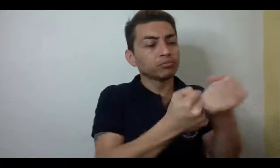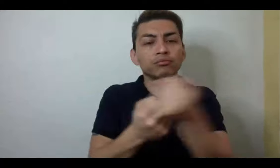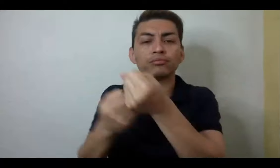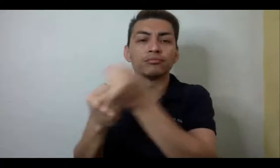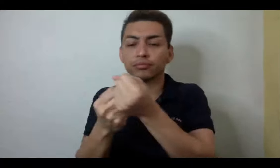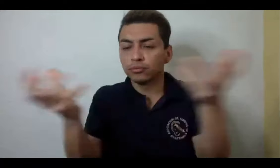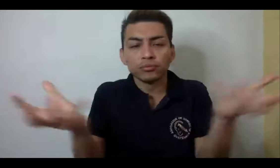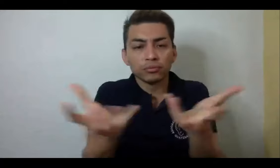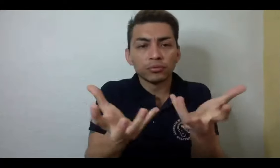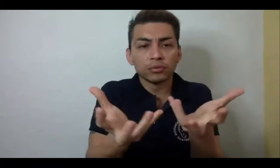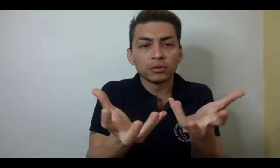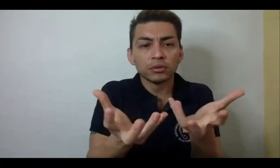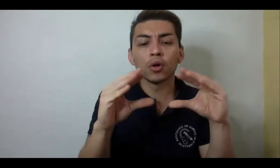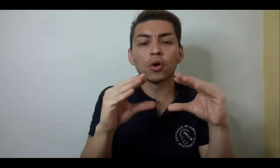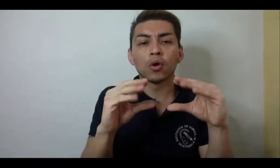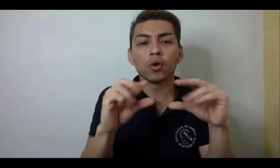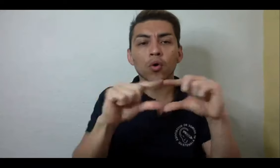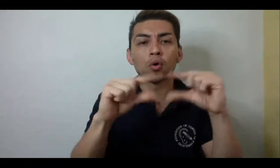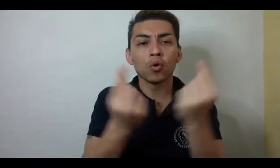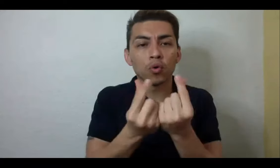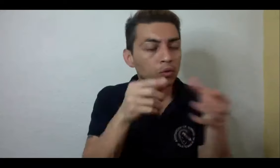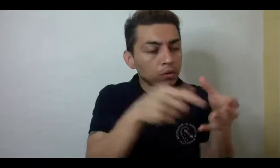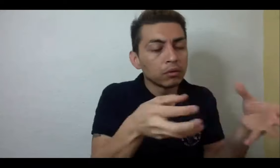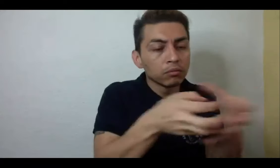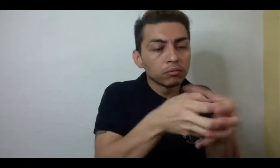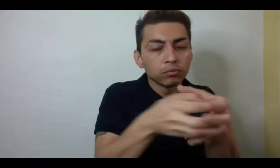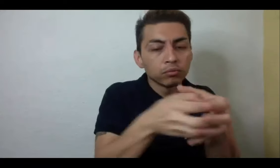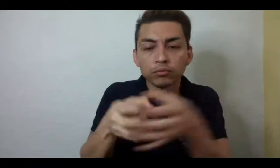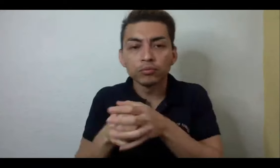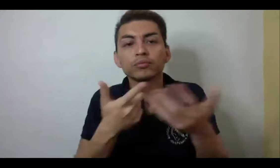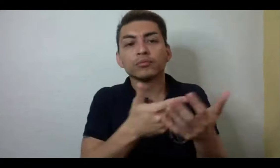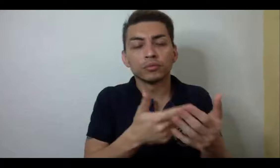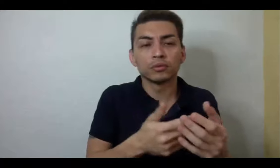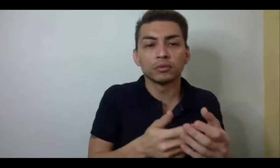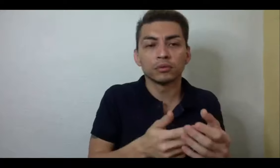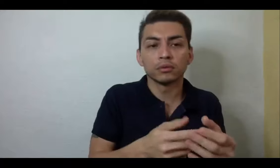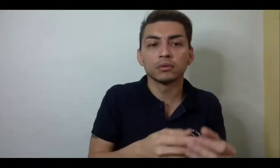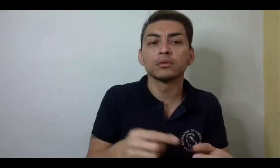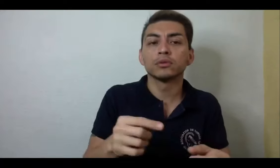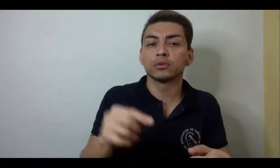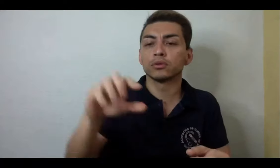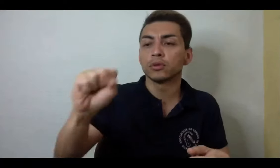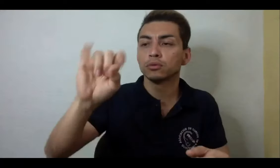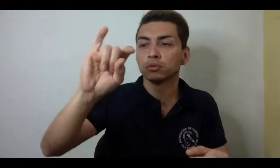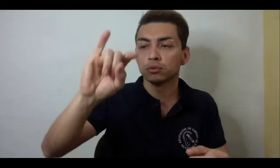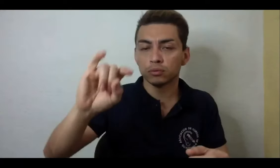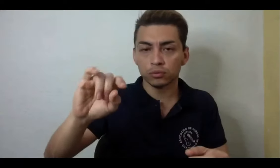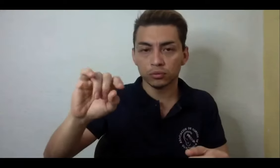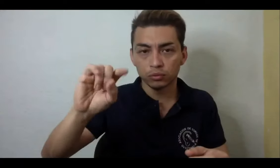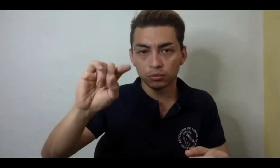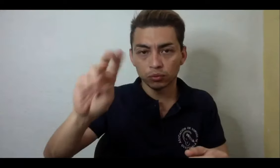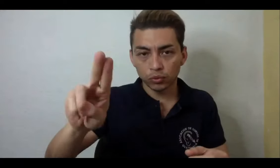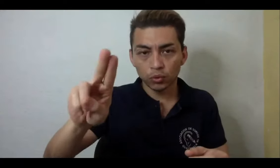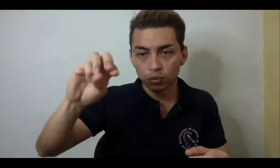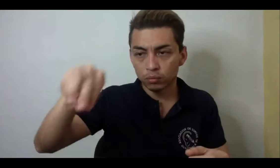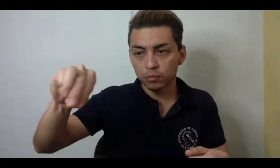Report team, the Oreal UNESCO Santiago team, and SUMA. This joint effort enabled us